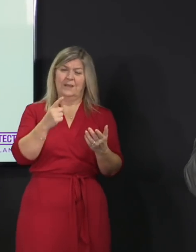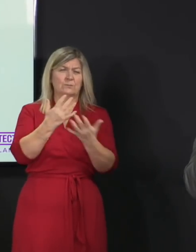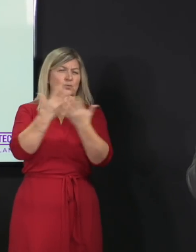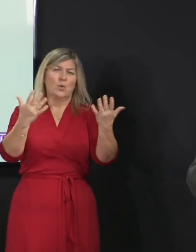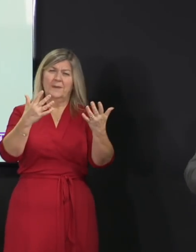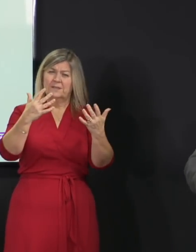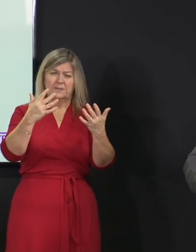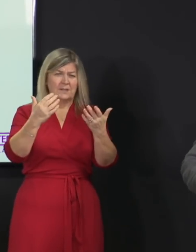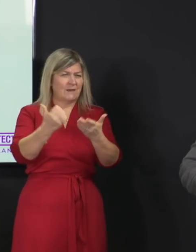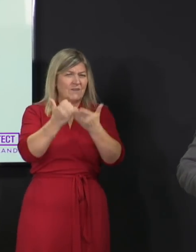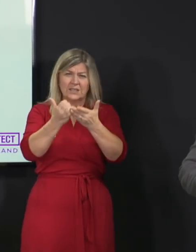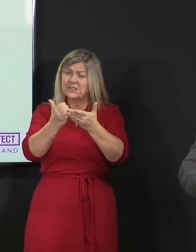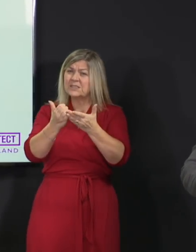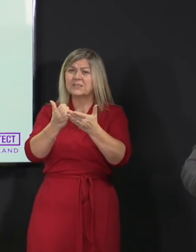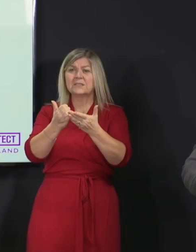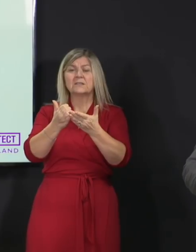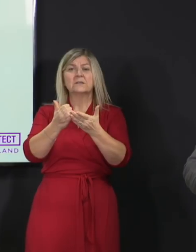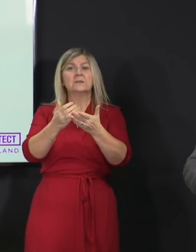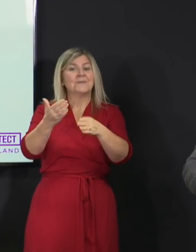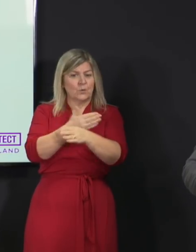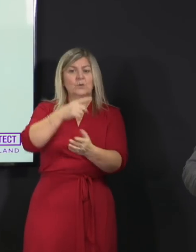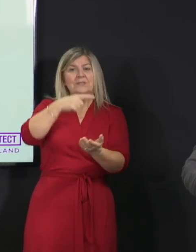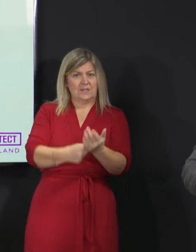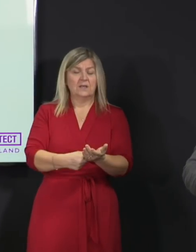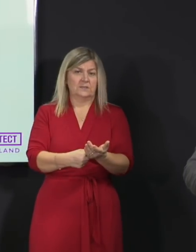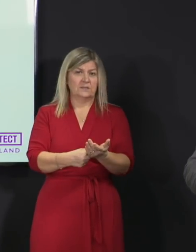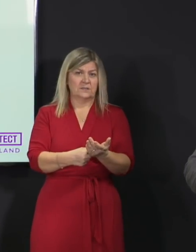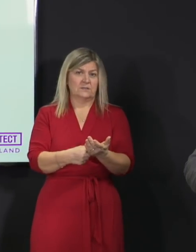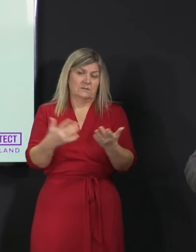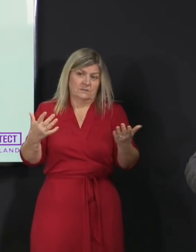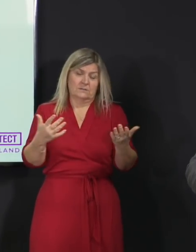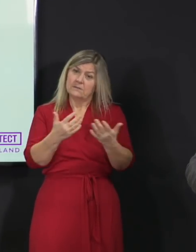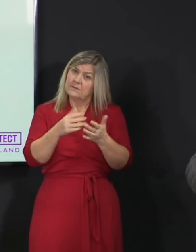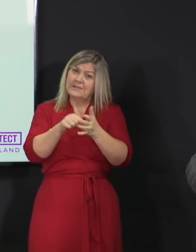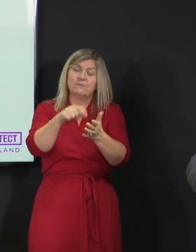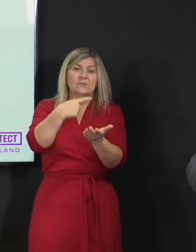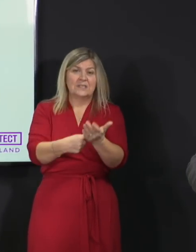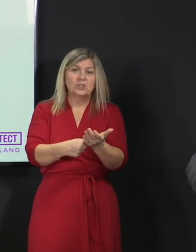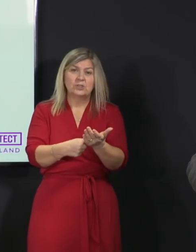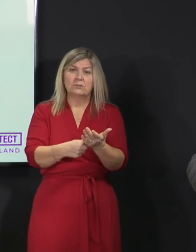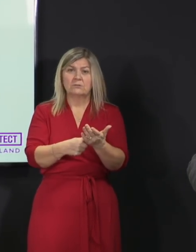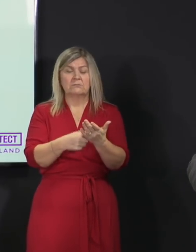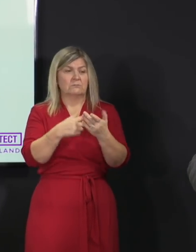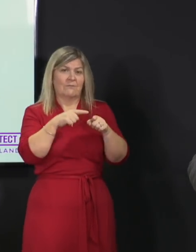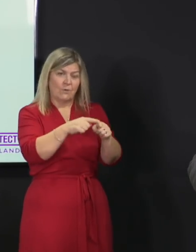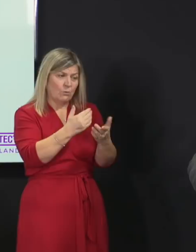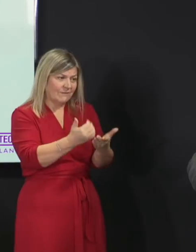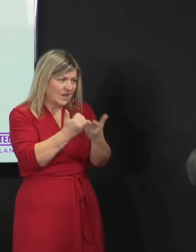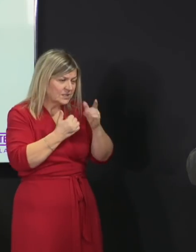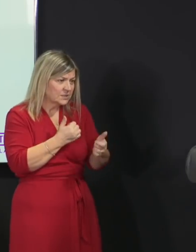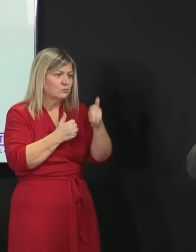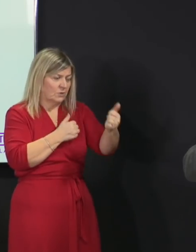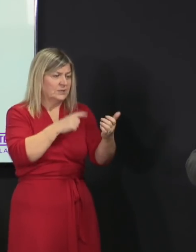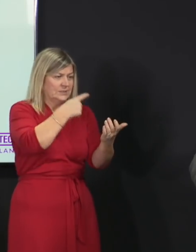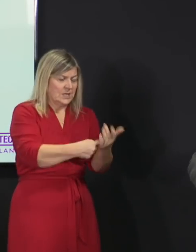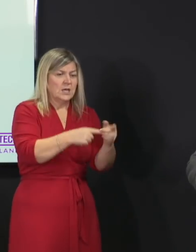are very fine and difficult decisions that are made all along that process in terms of how we form that advice, so that ministers are able to then